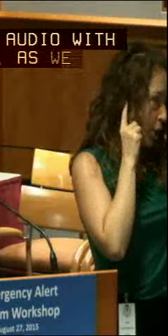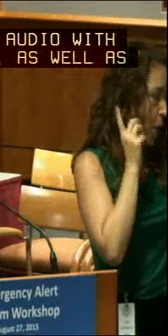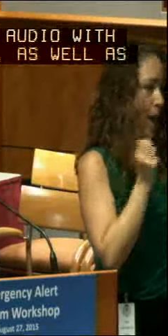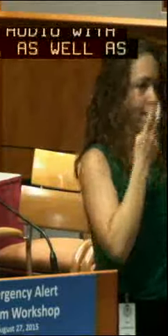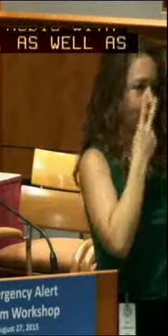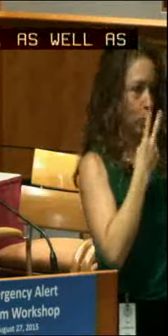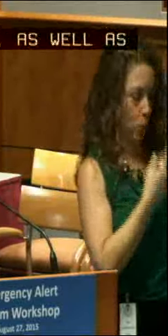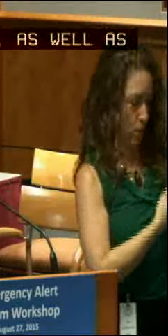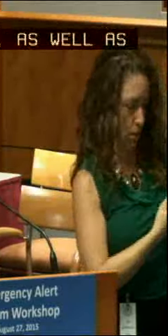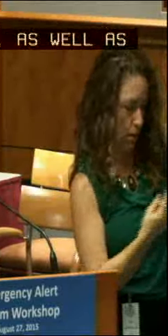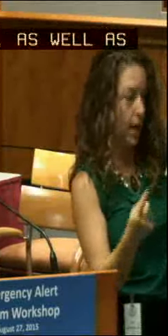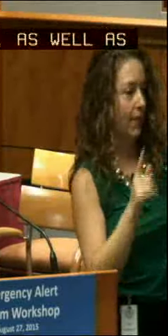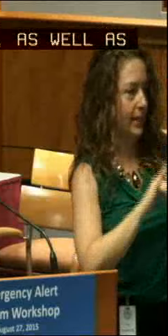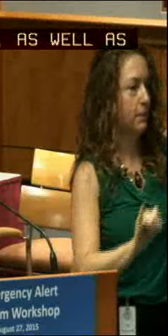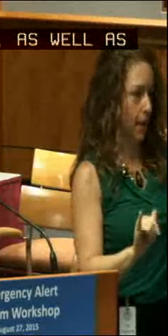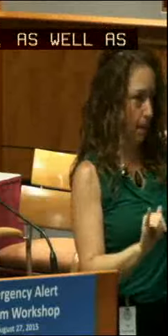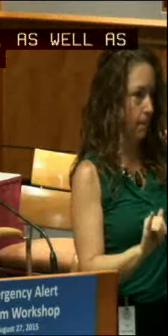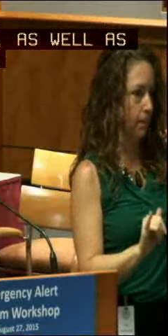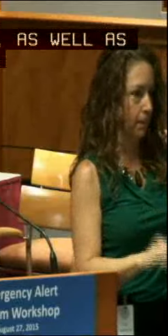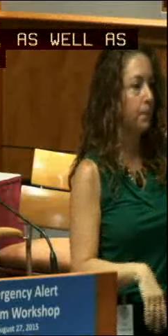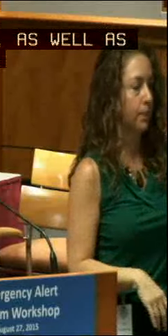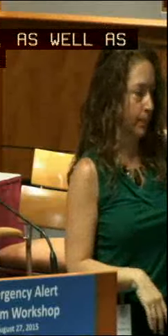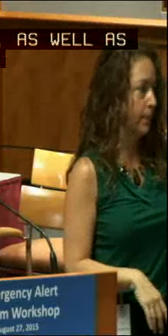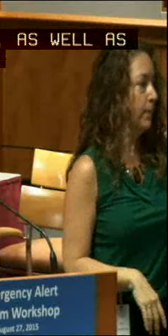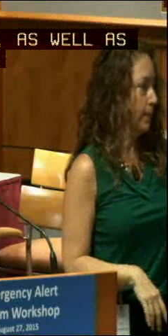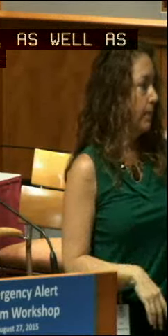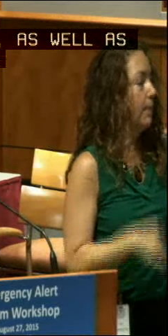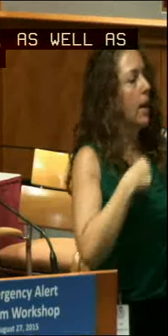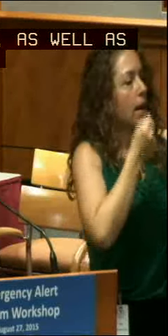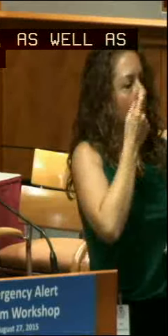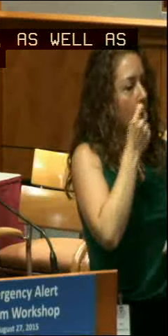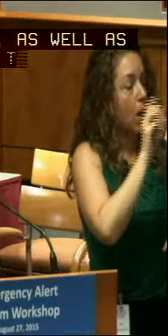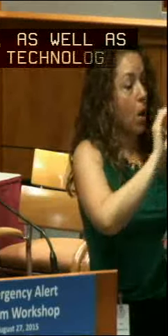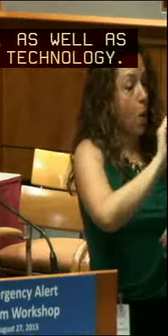technology. I understand that Oregon, Minnesota,